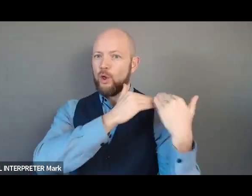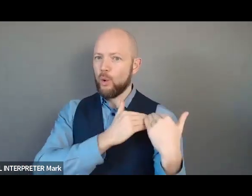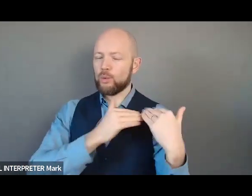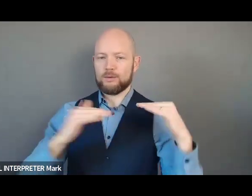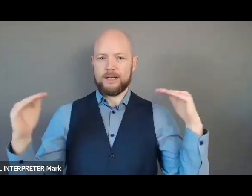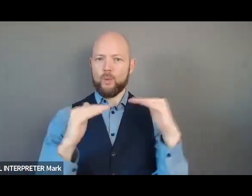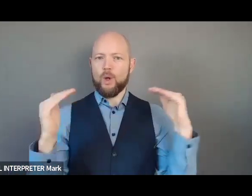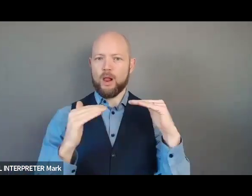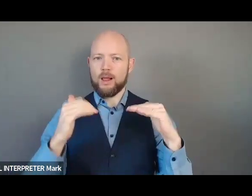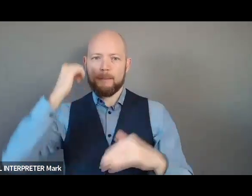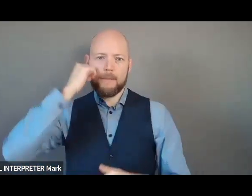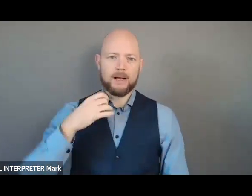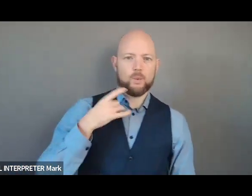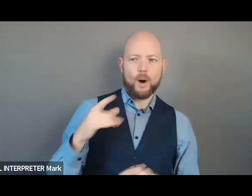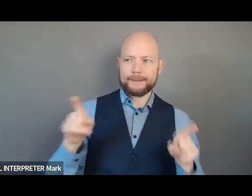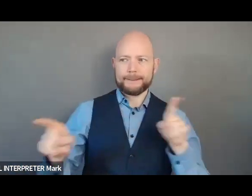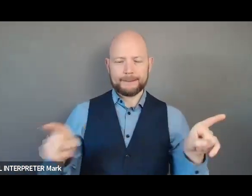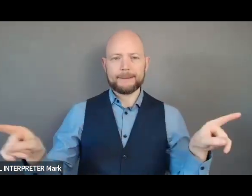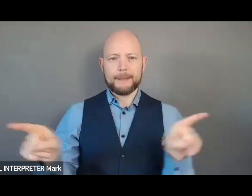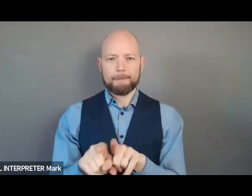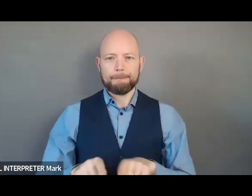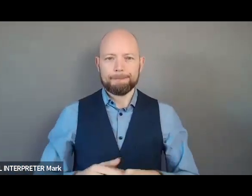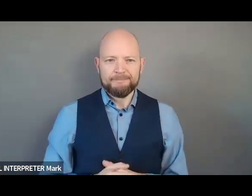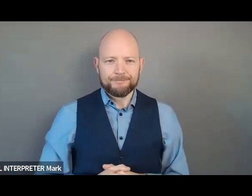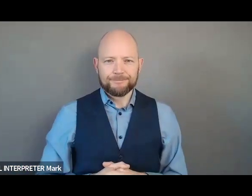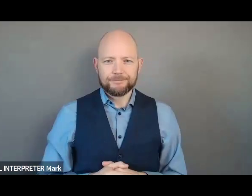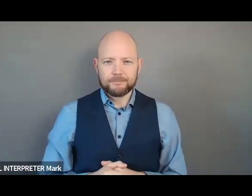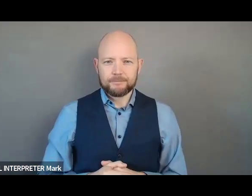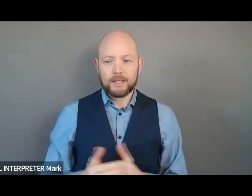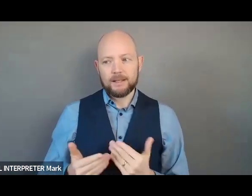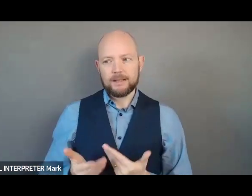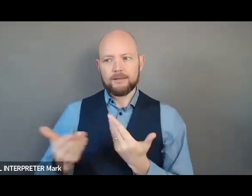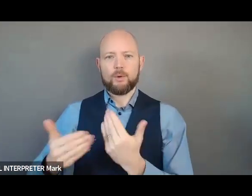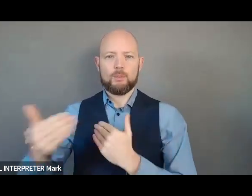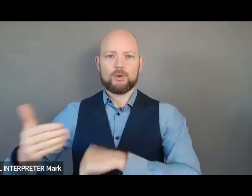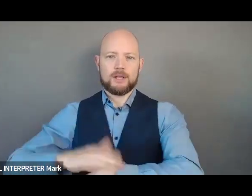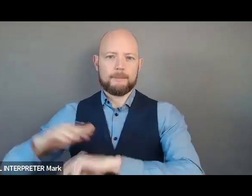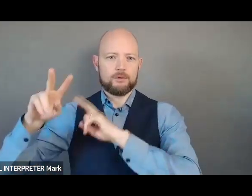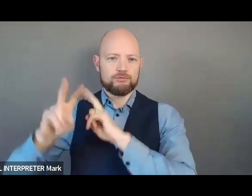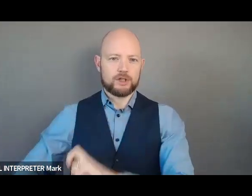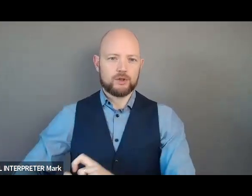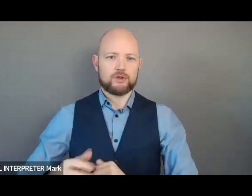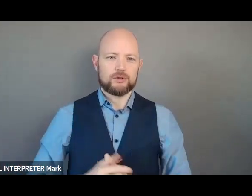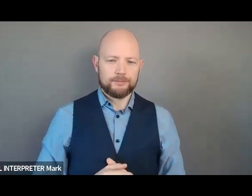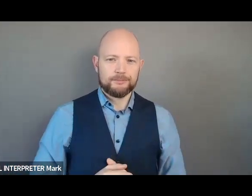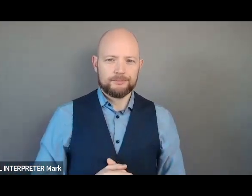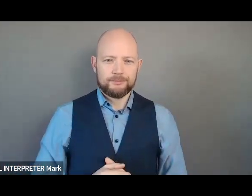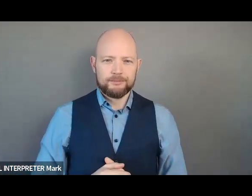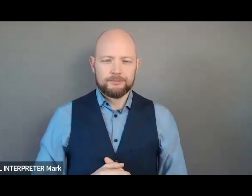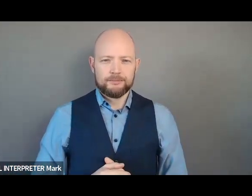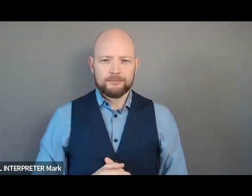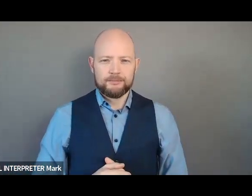that would give them more time to be able to do their research as well. Something around developing